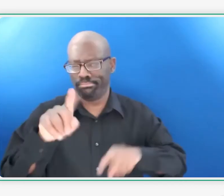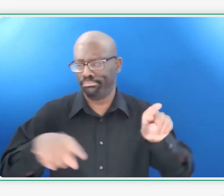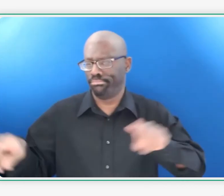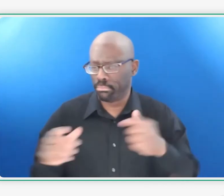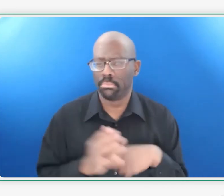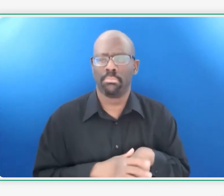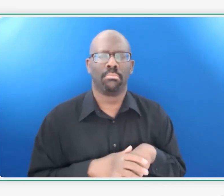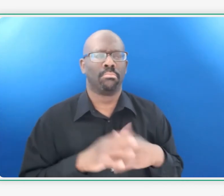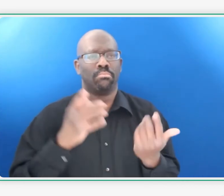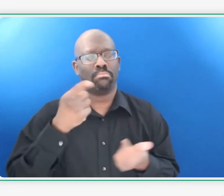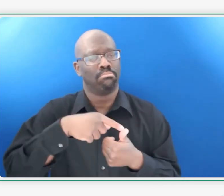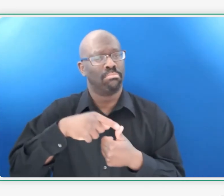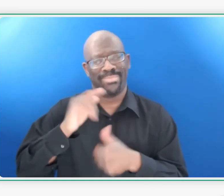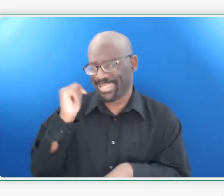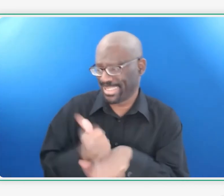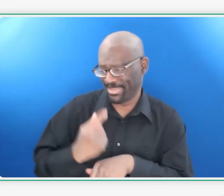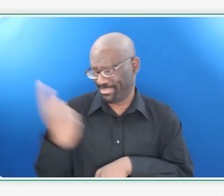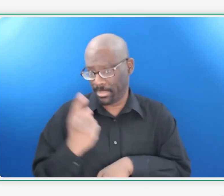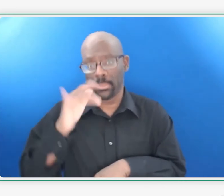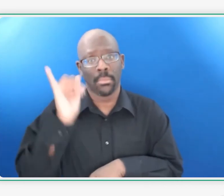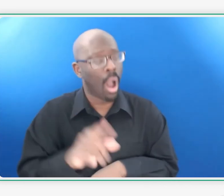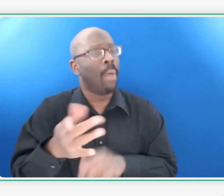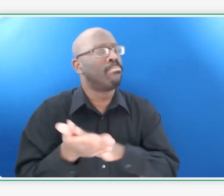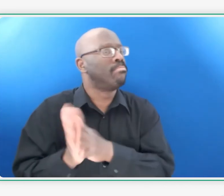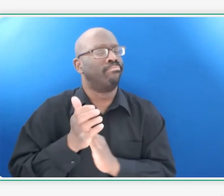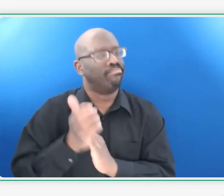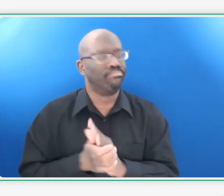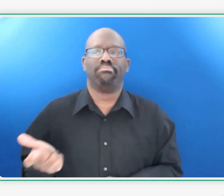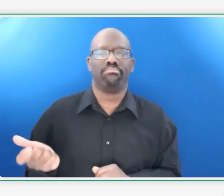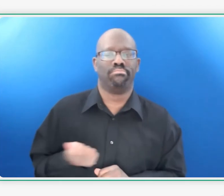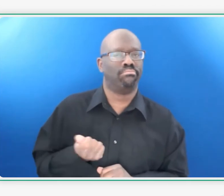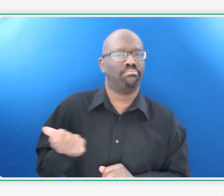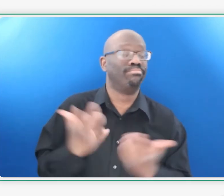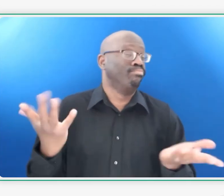And so now we can discuss how we can diversify our assets.